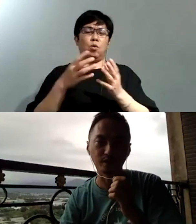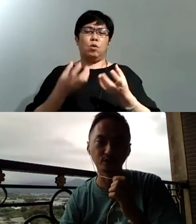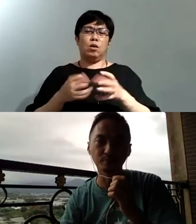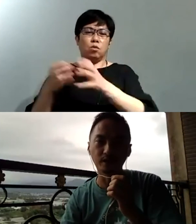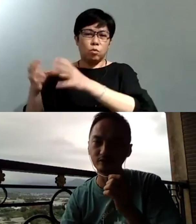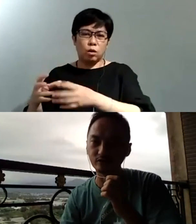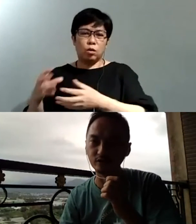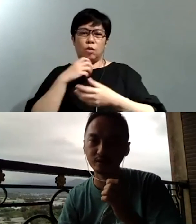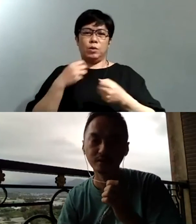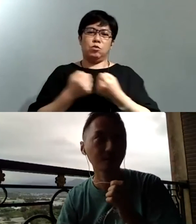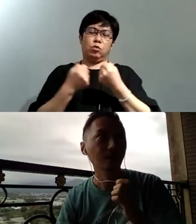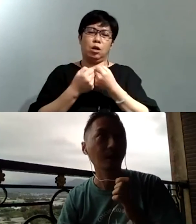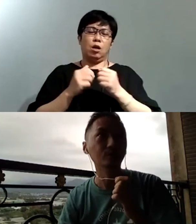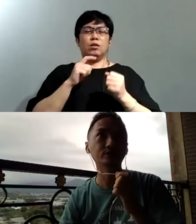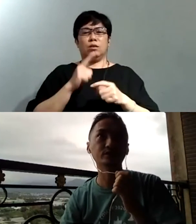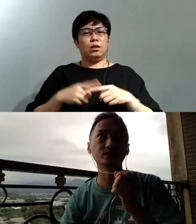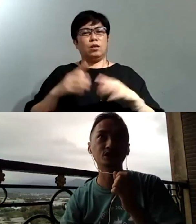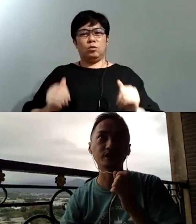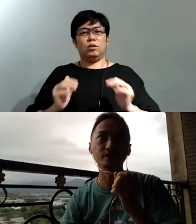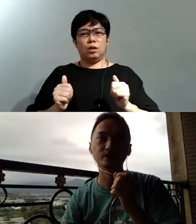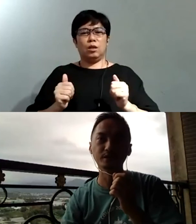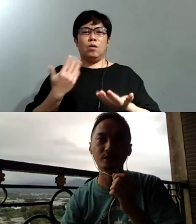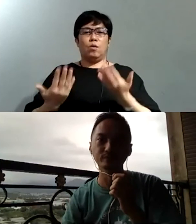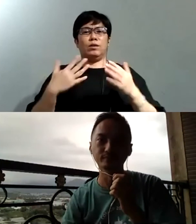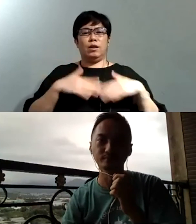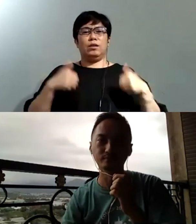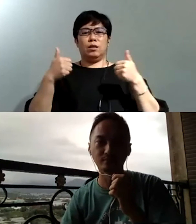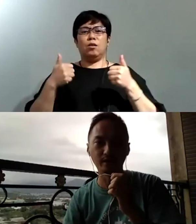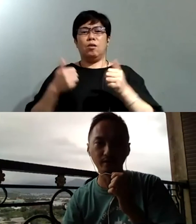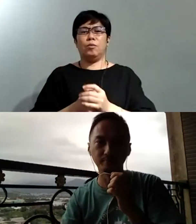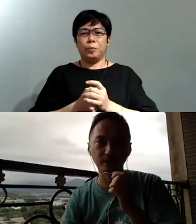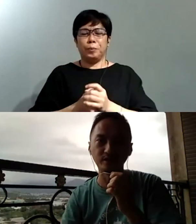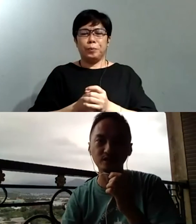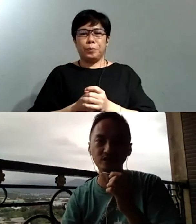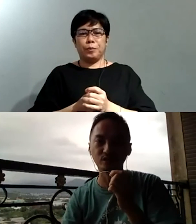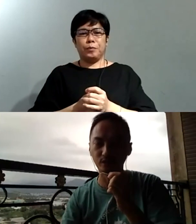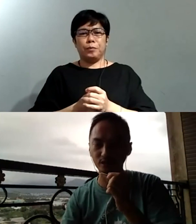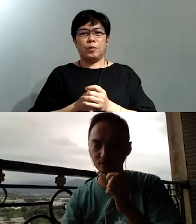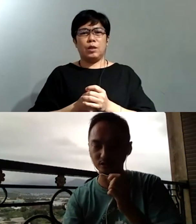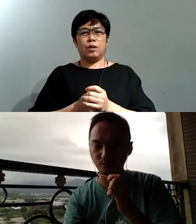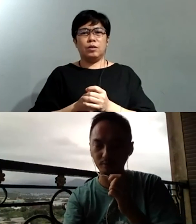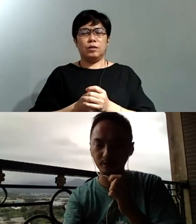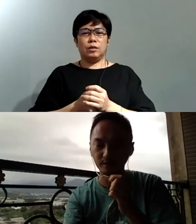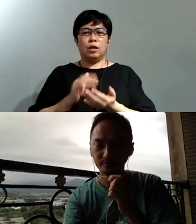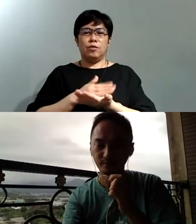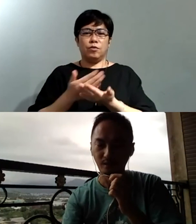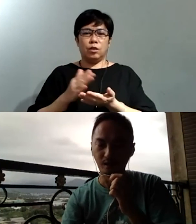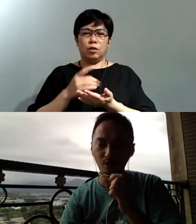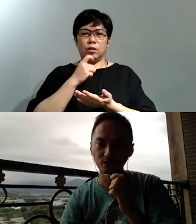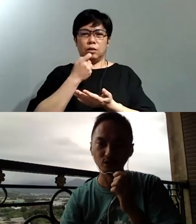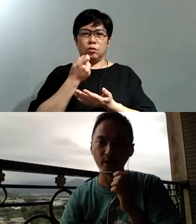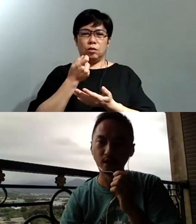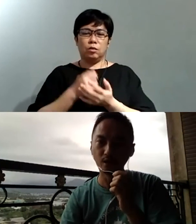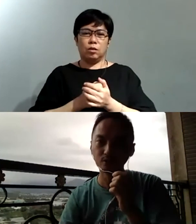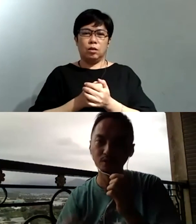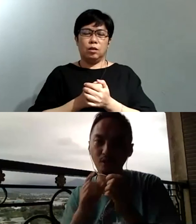can actually be healthy. I would just share a little bit on, as I understand your question, is probably what's